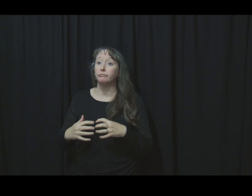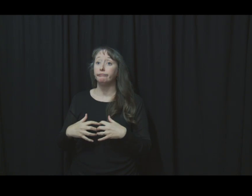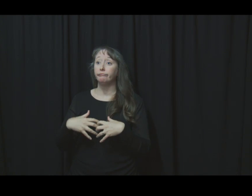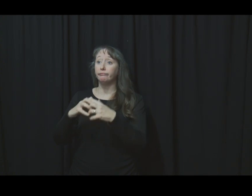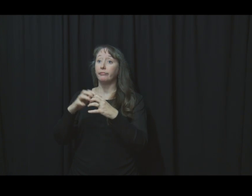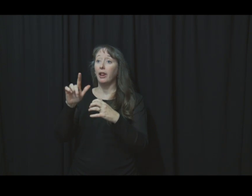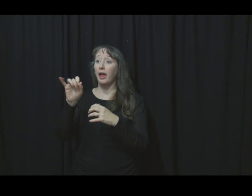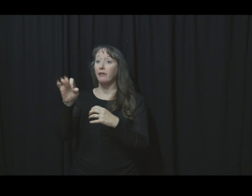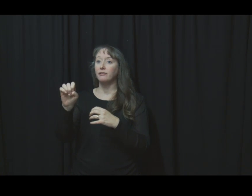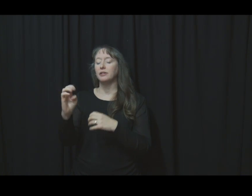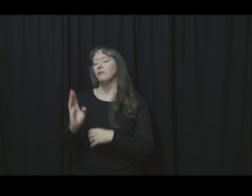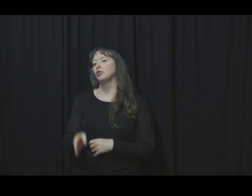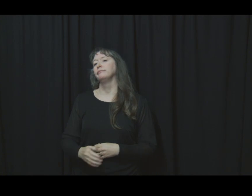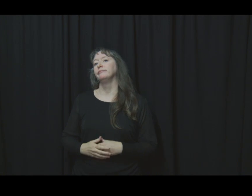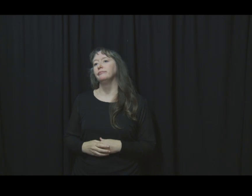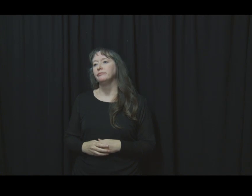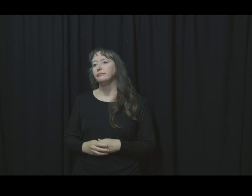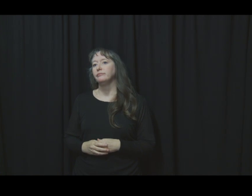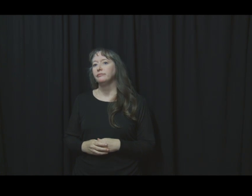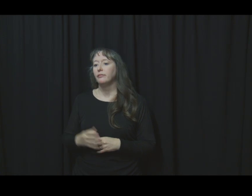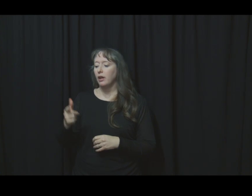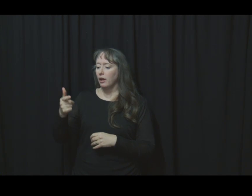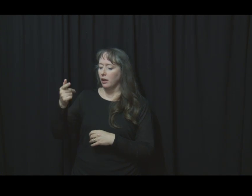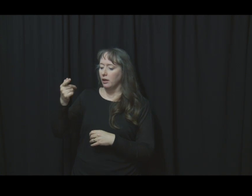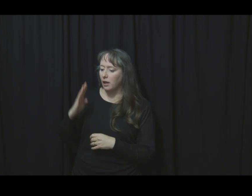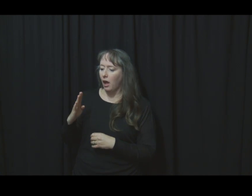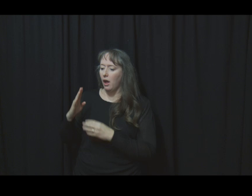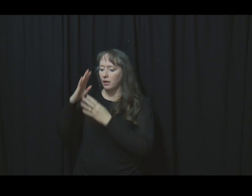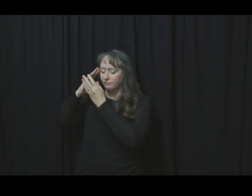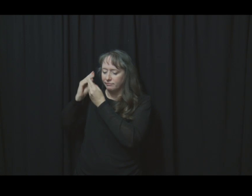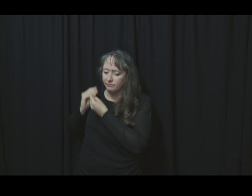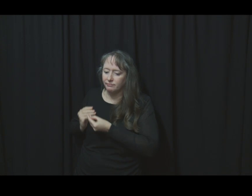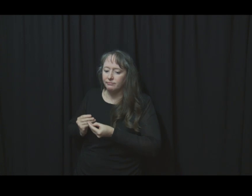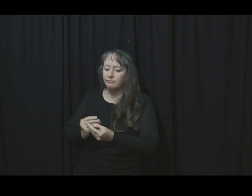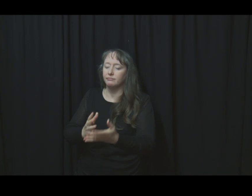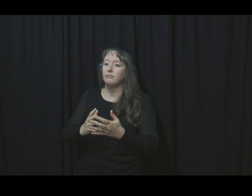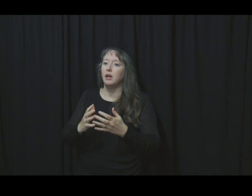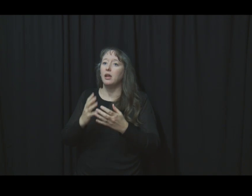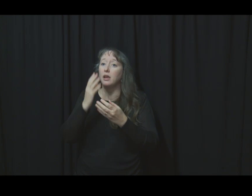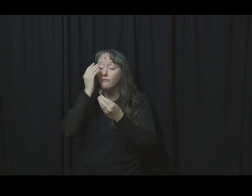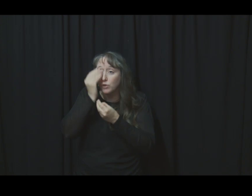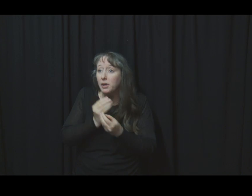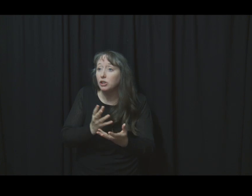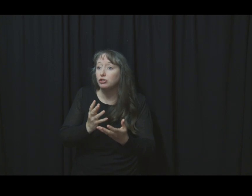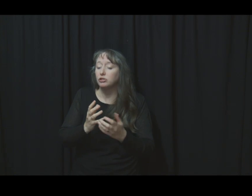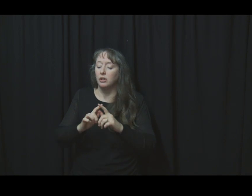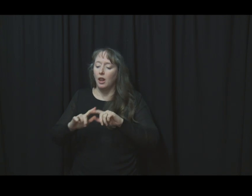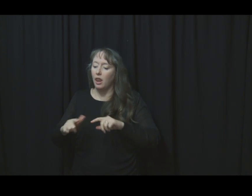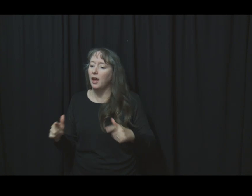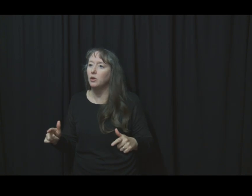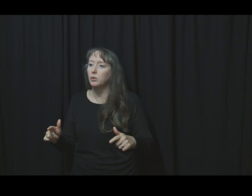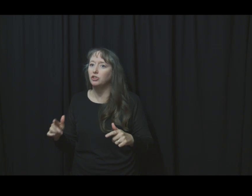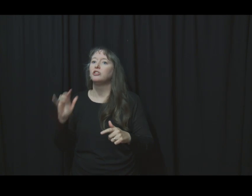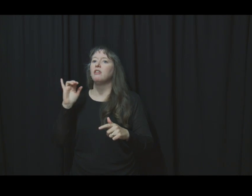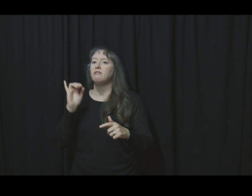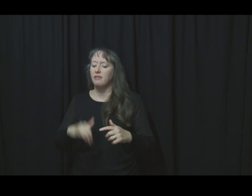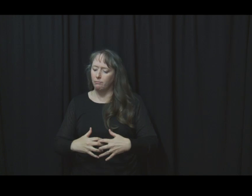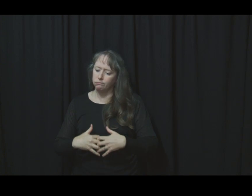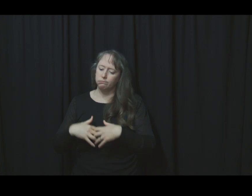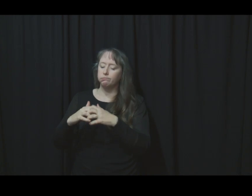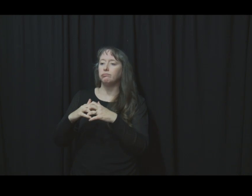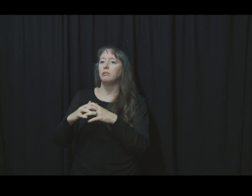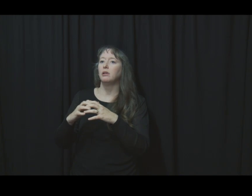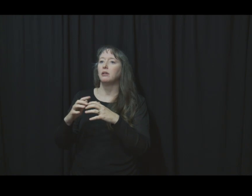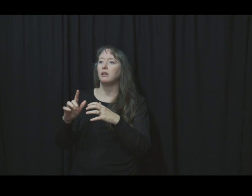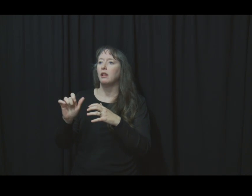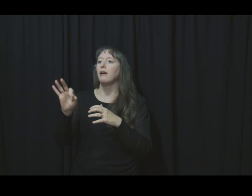God imposed information language system, and that's how we have life. Matter by itself